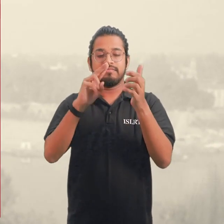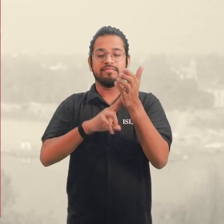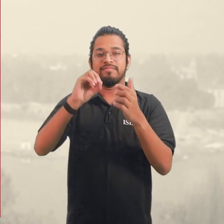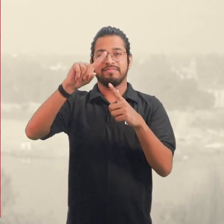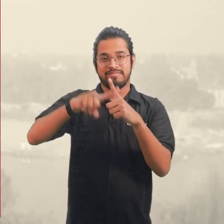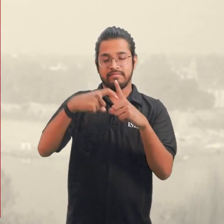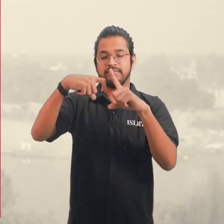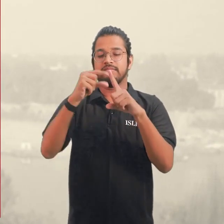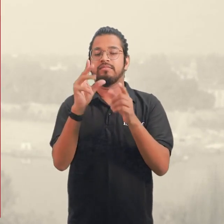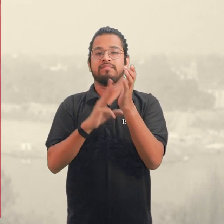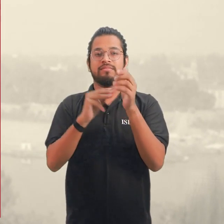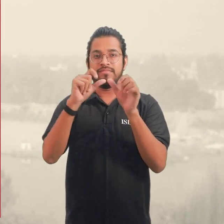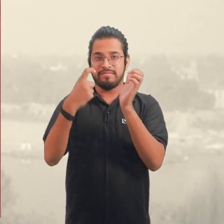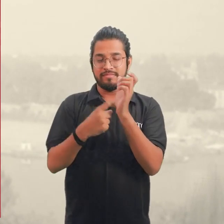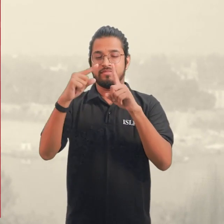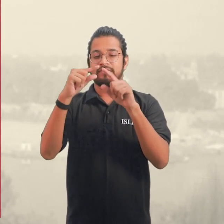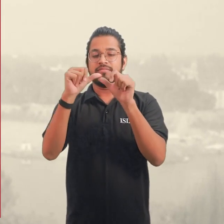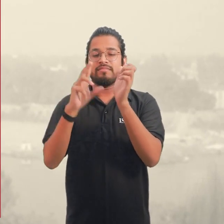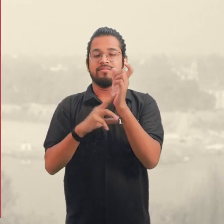Captain Manoj Kumar Pandey.